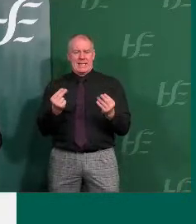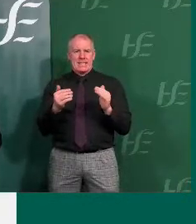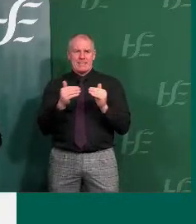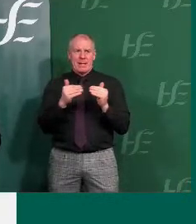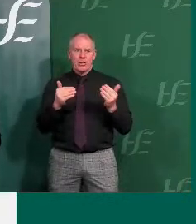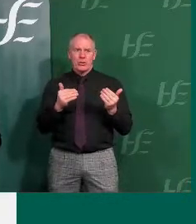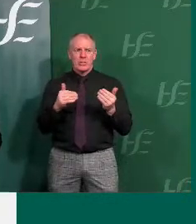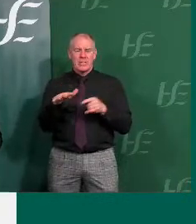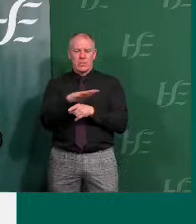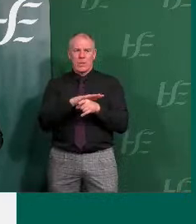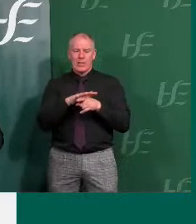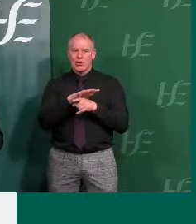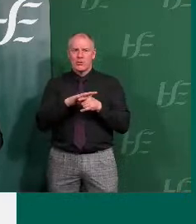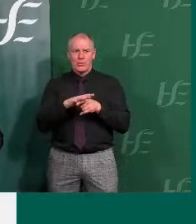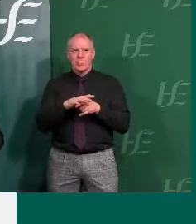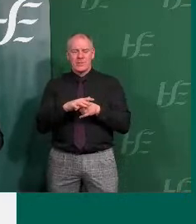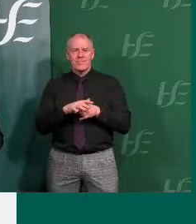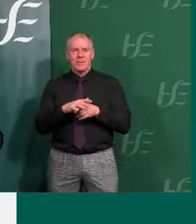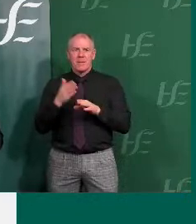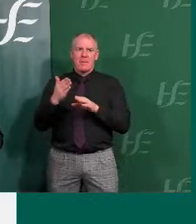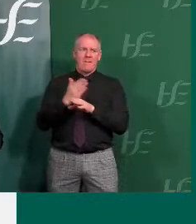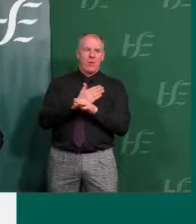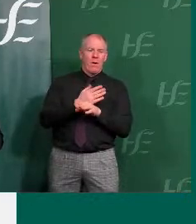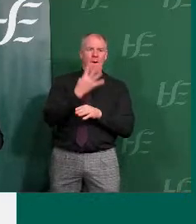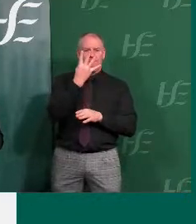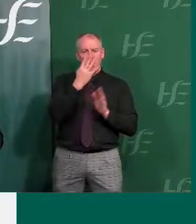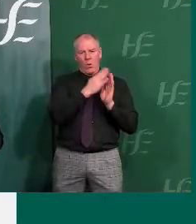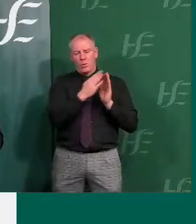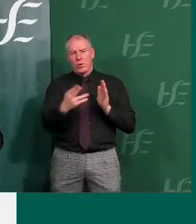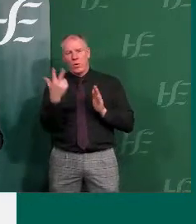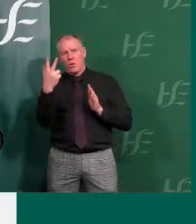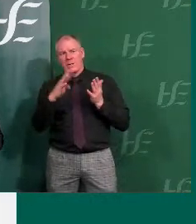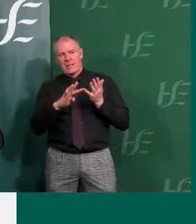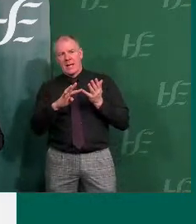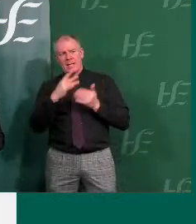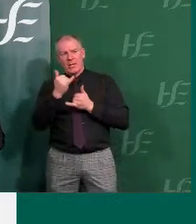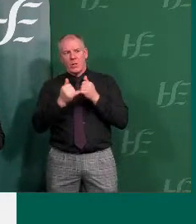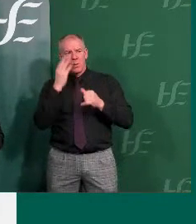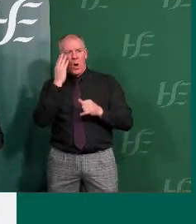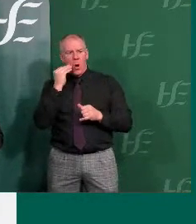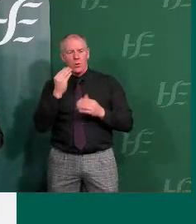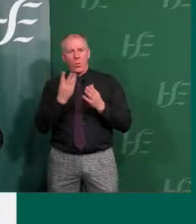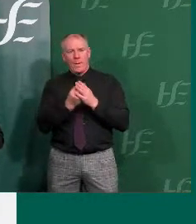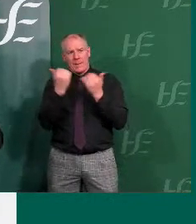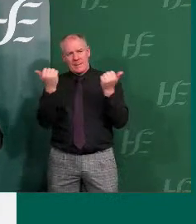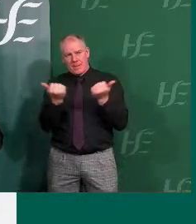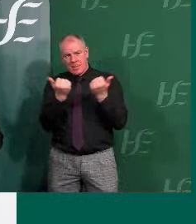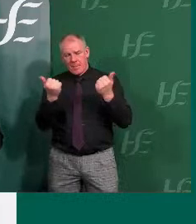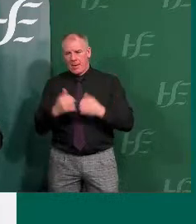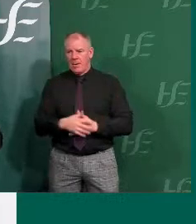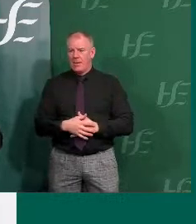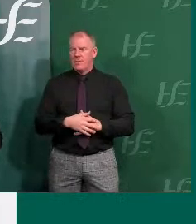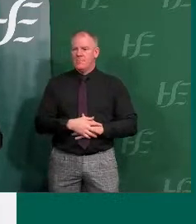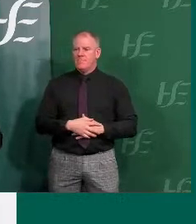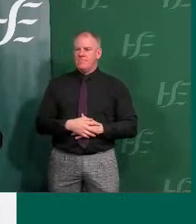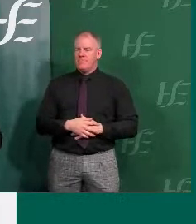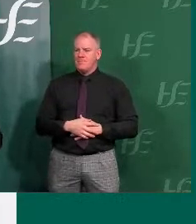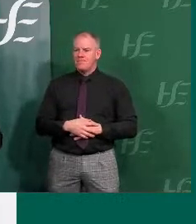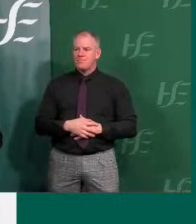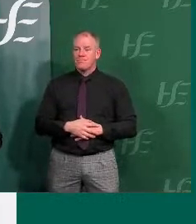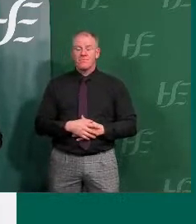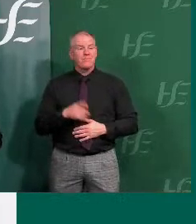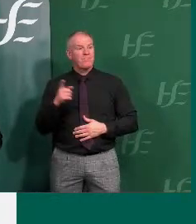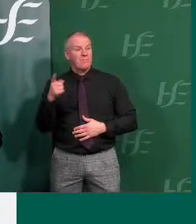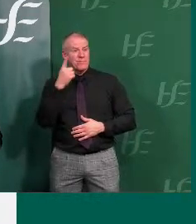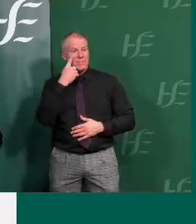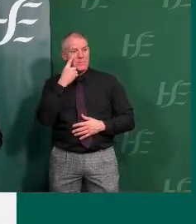scenarios that set out with 4 to 39, etc., and symptomatic. Very briefly, just to reference the scale up